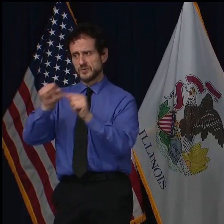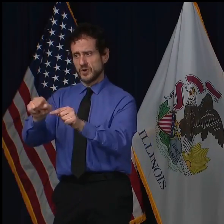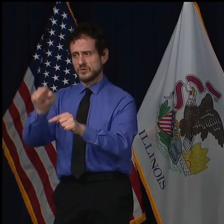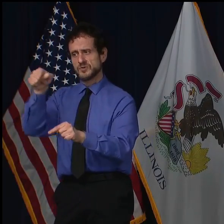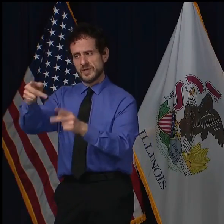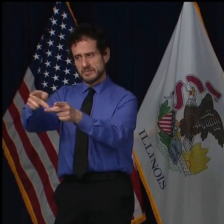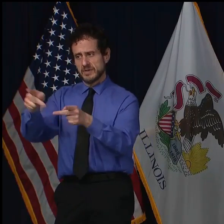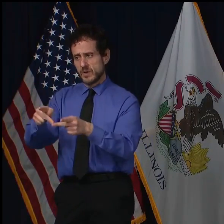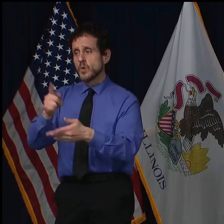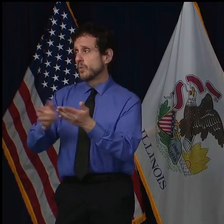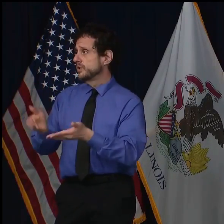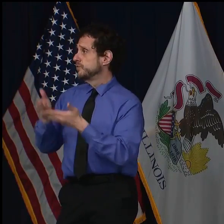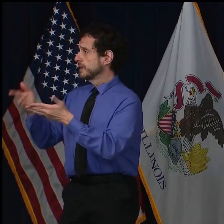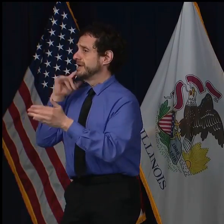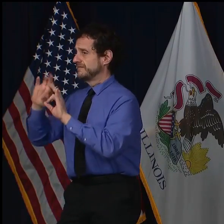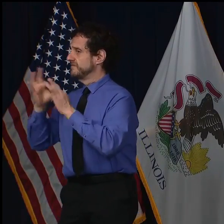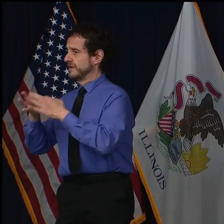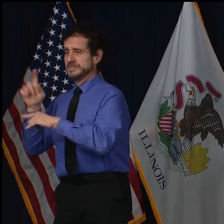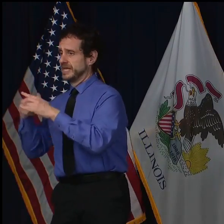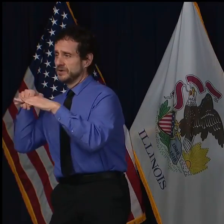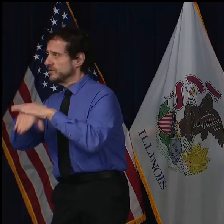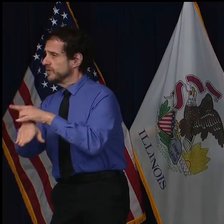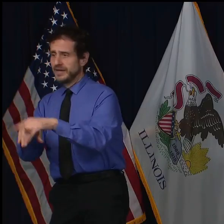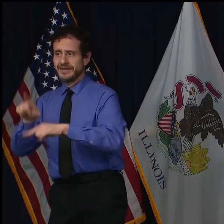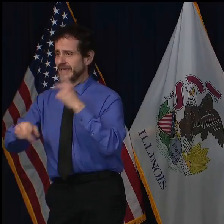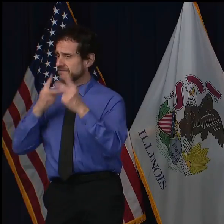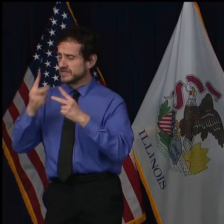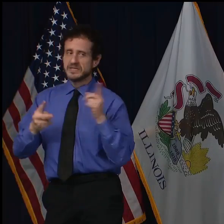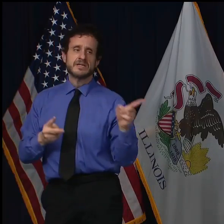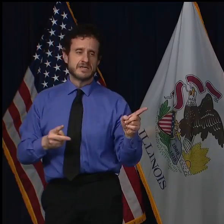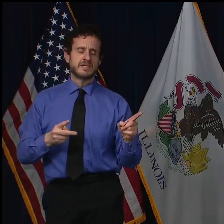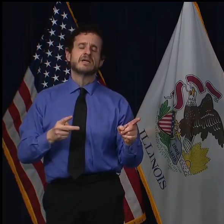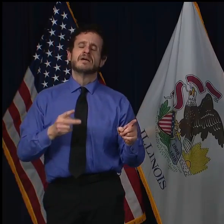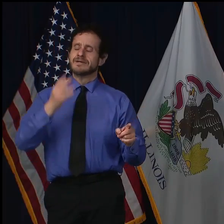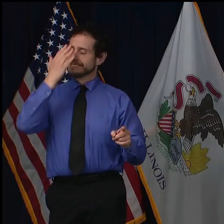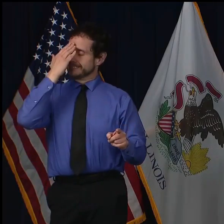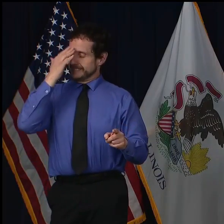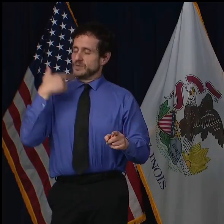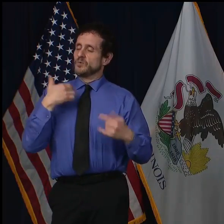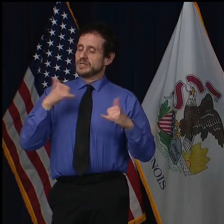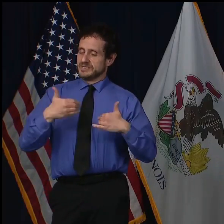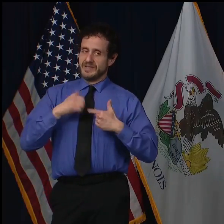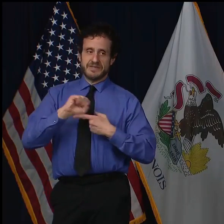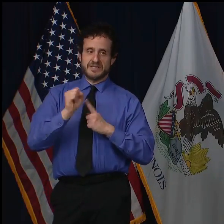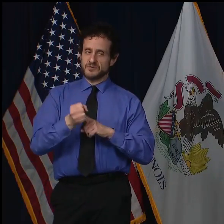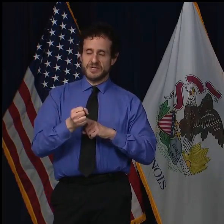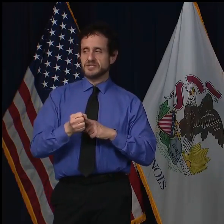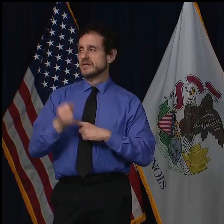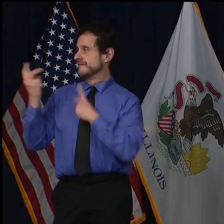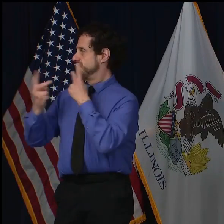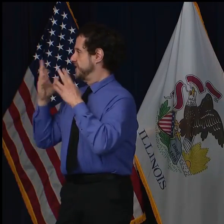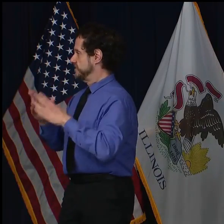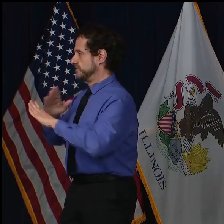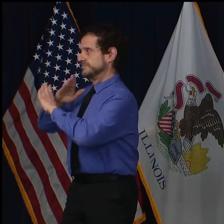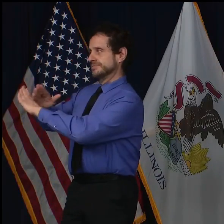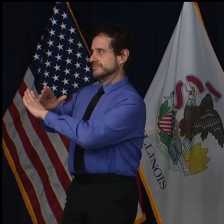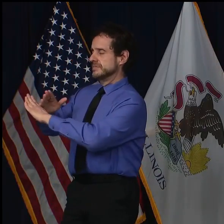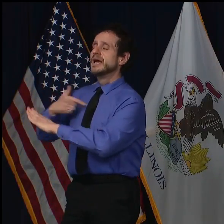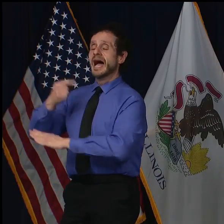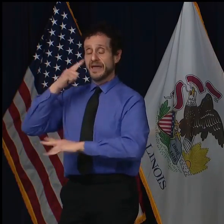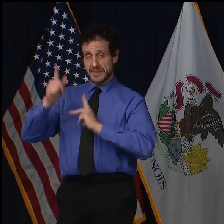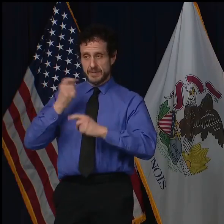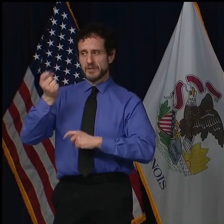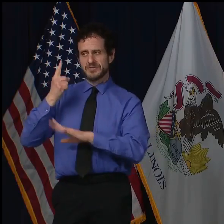do you recommend to families who can't get inside the facilities? Yeah, I know we're still in a situation where we're not permitting visitors, and I think everybody